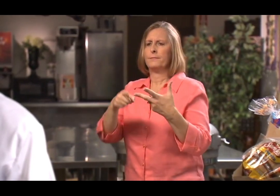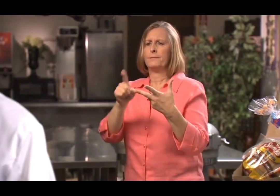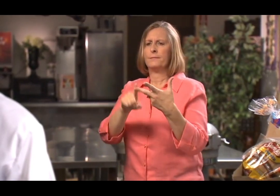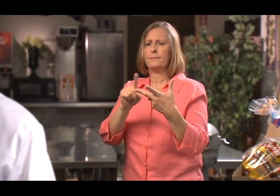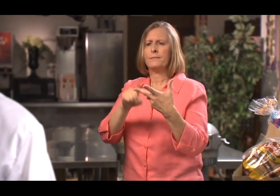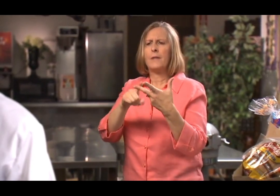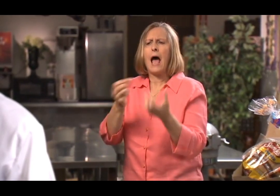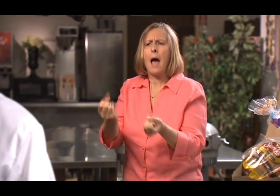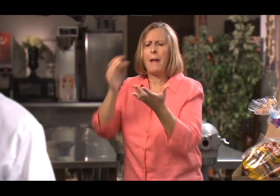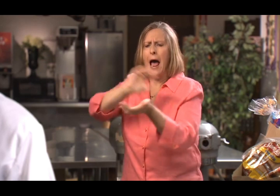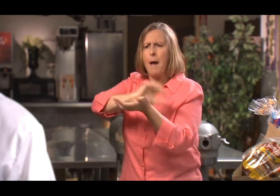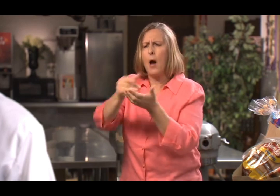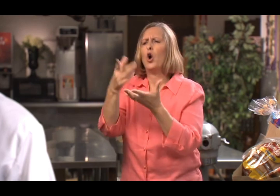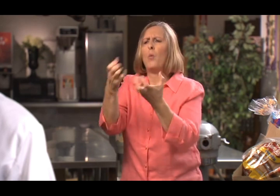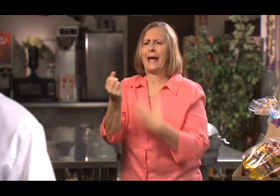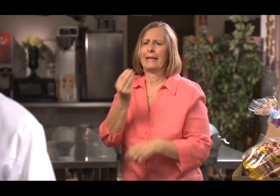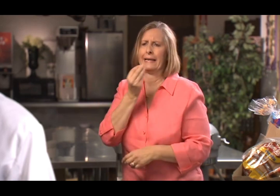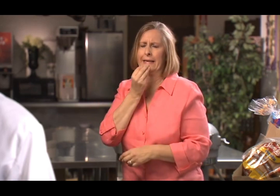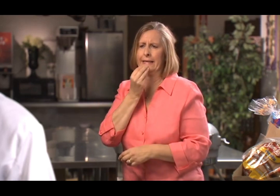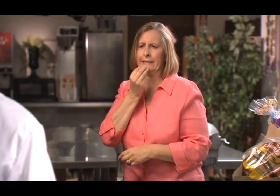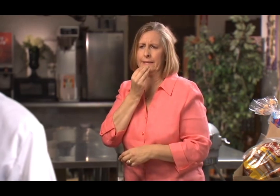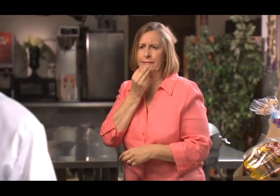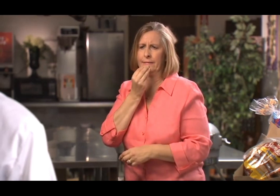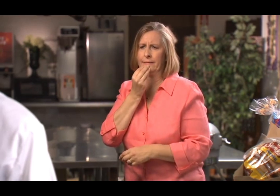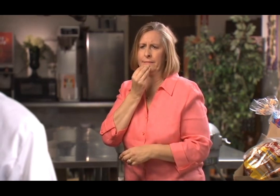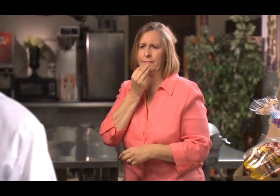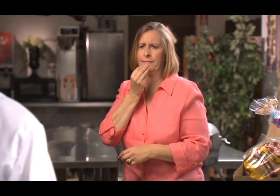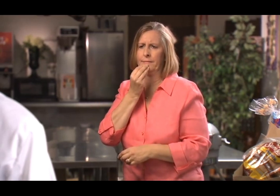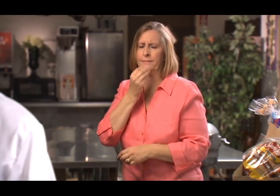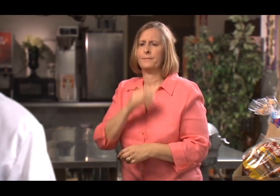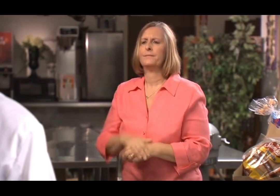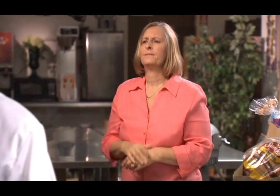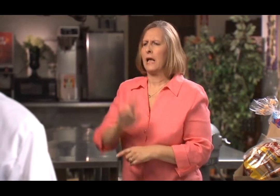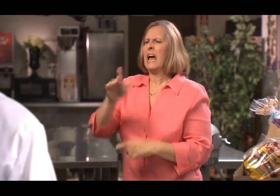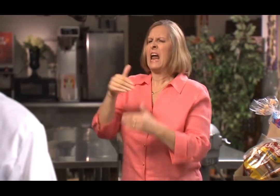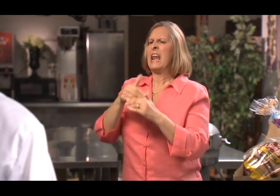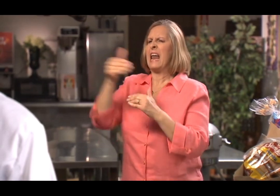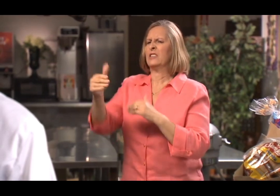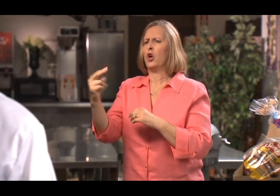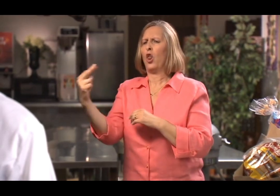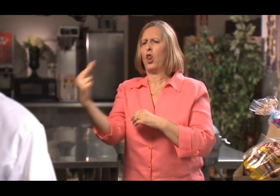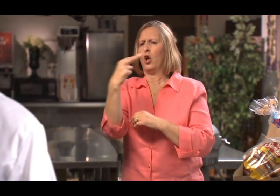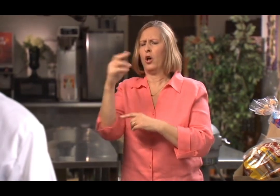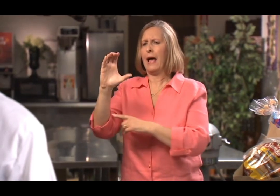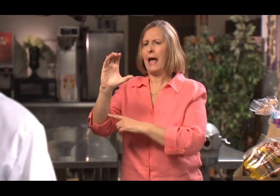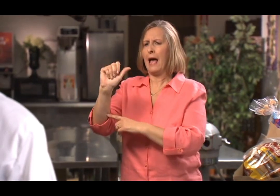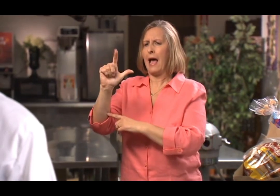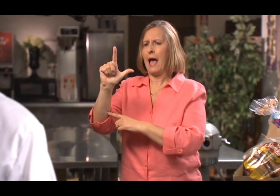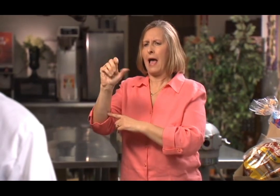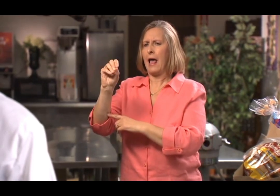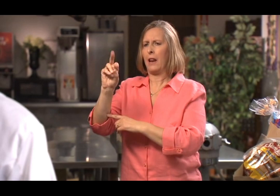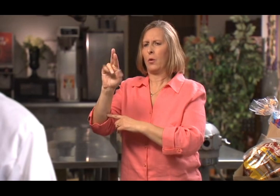How many servings do you want to eat? Then check the calories and ask yourself,